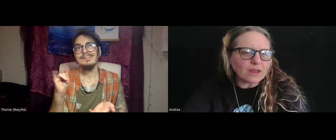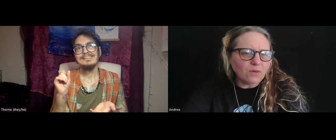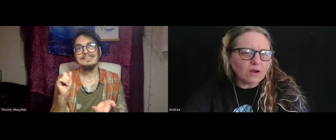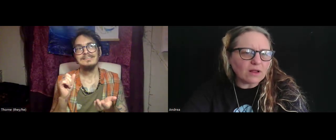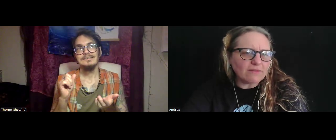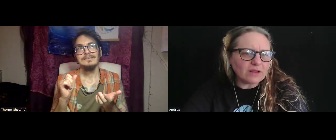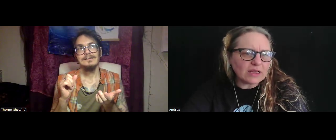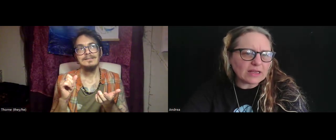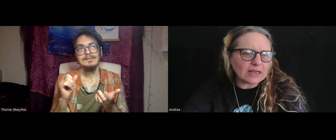Well, I feel like